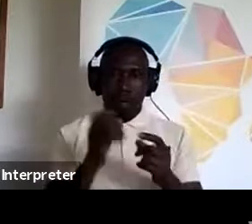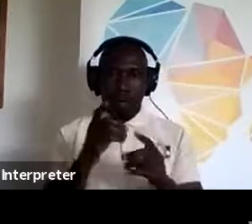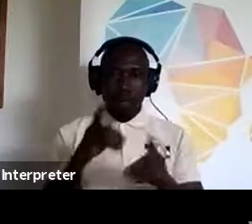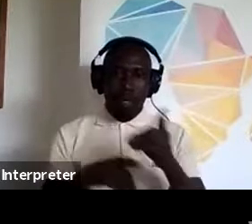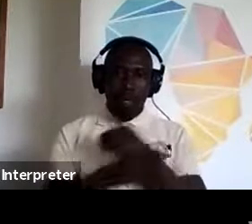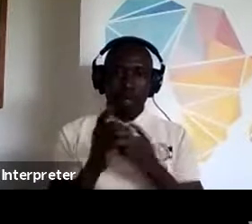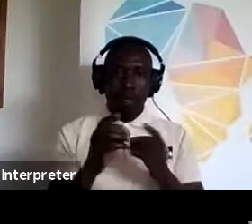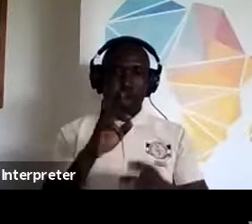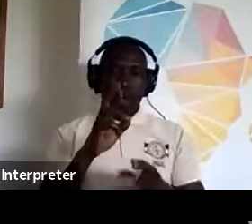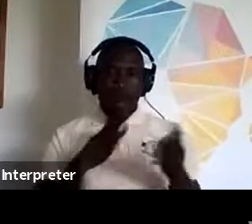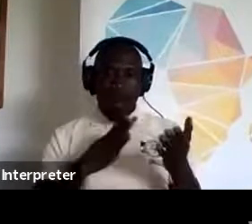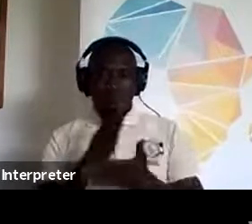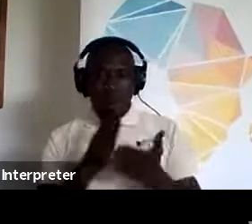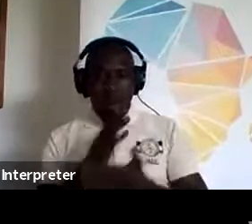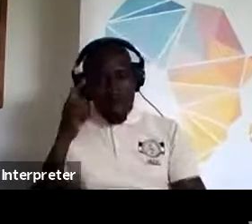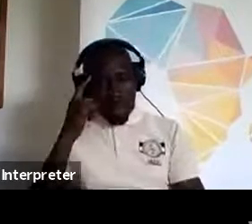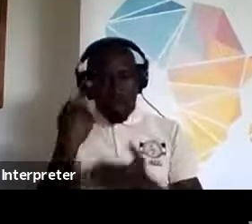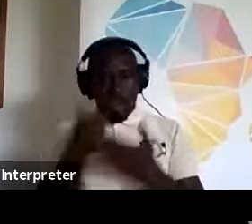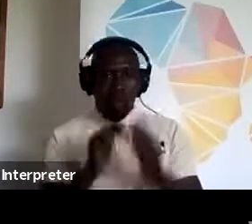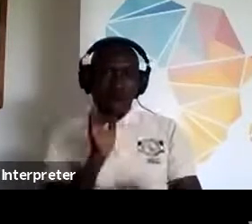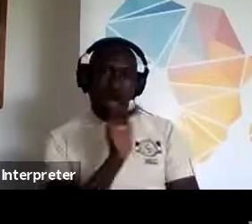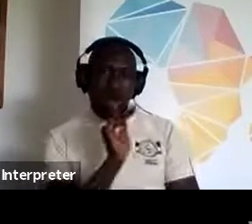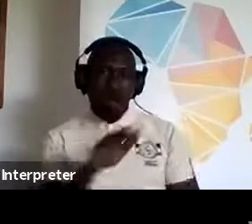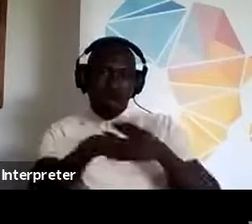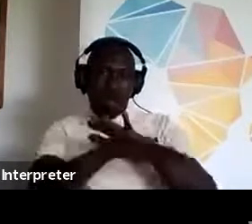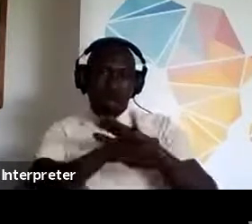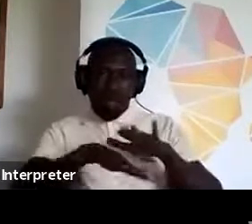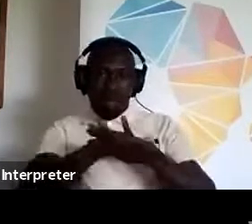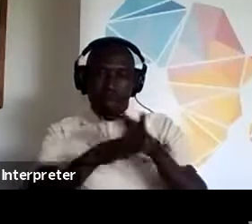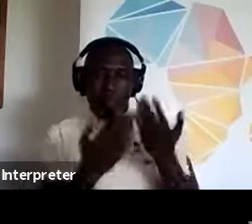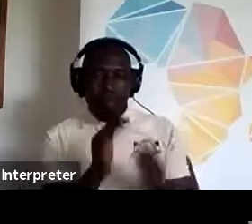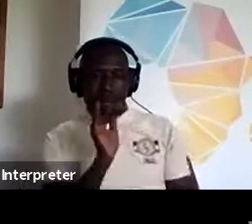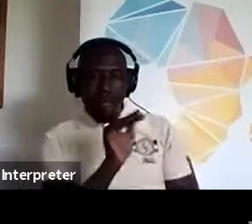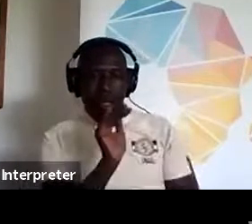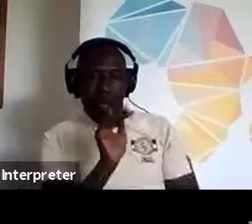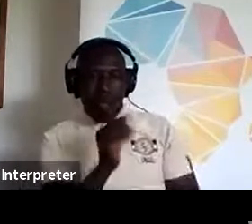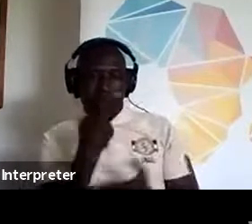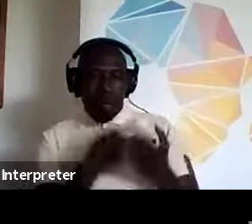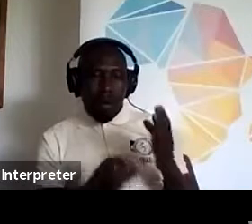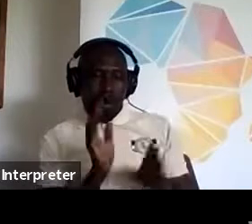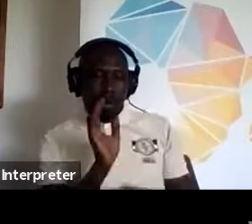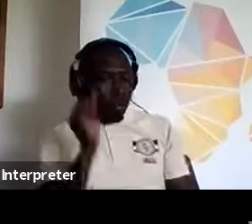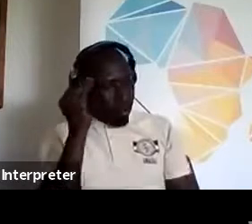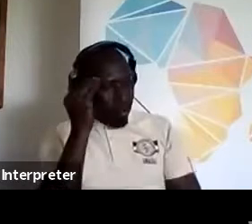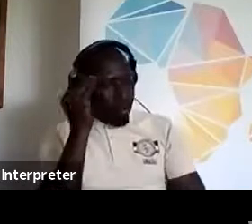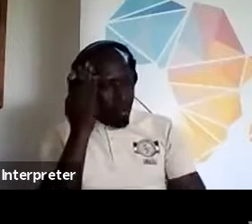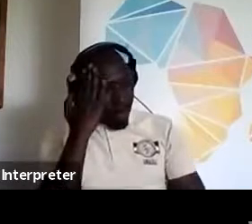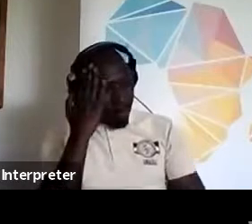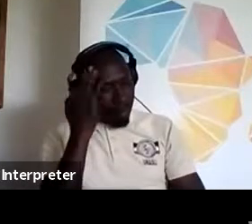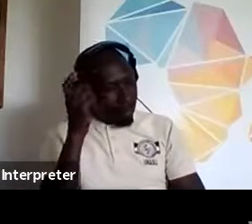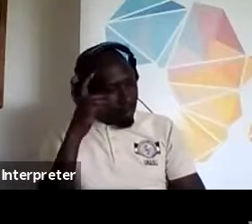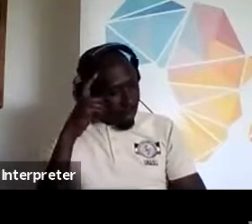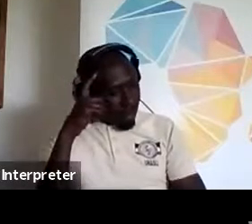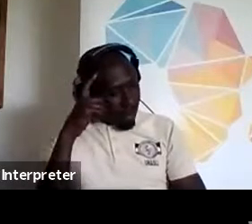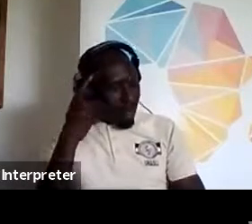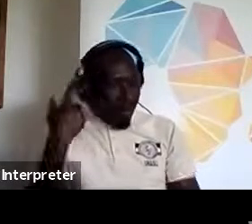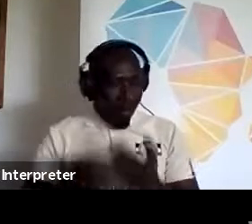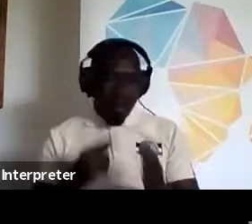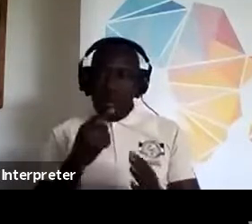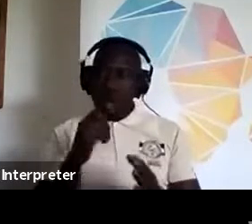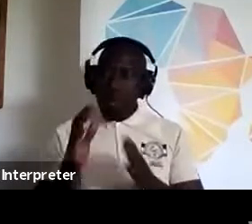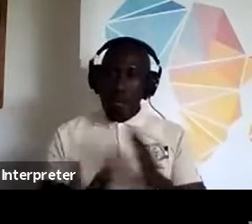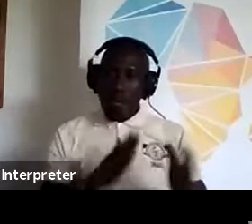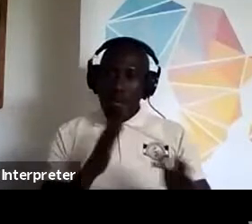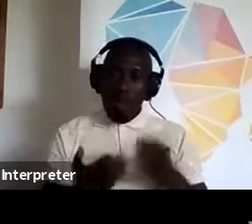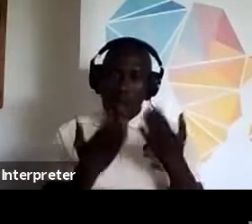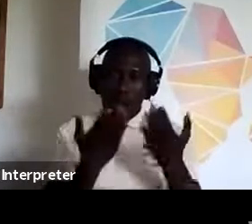I think this is what I would ask, basically, like ask them what's in their minds. So what are they planning to do?